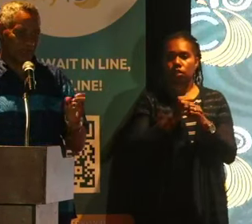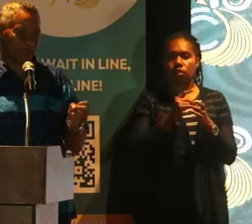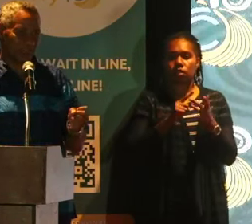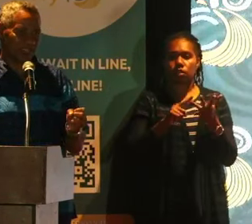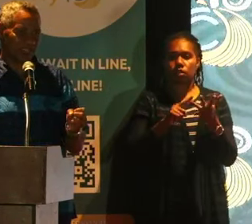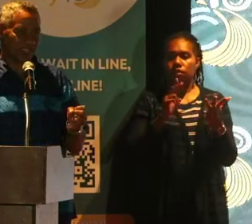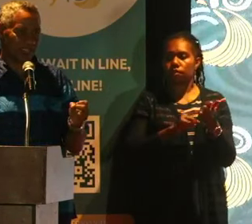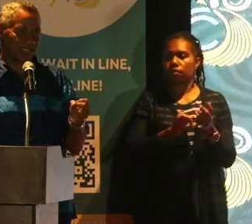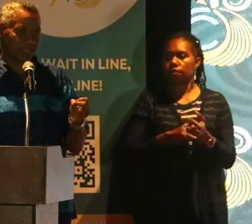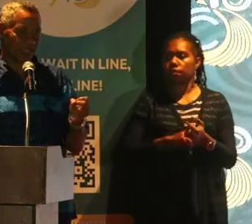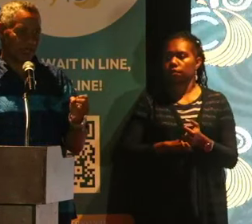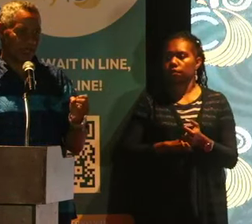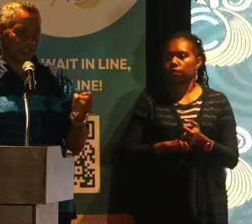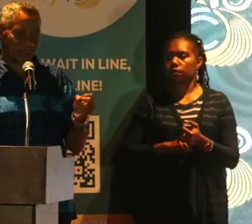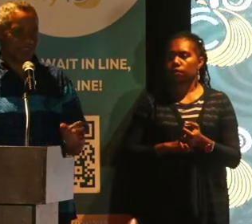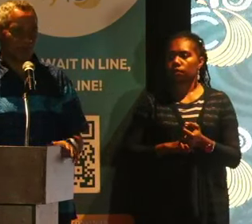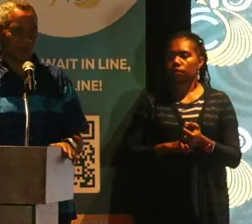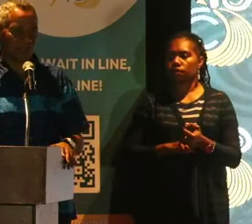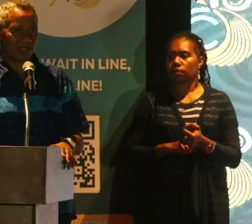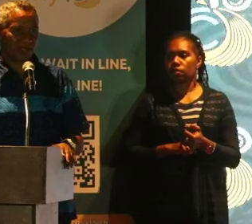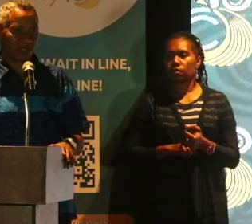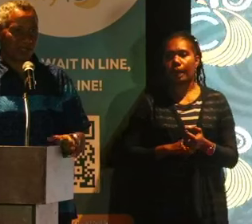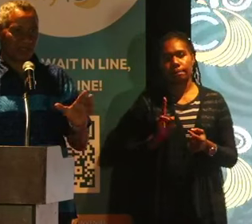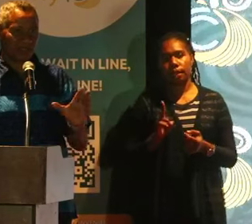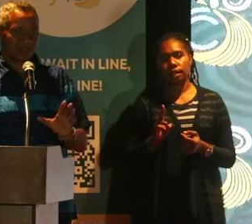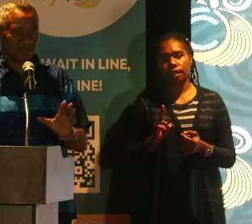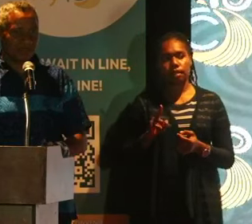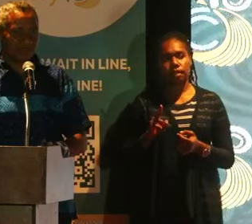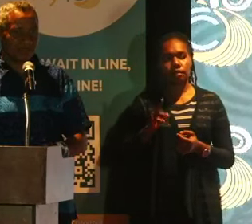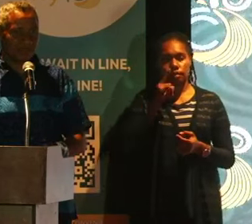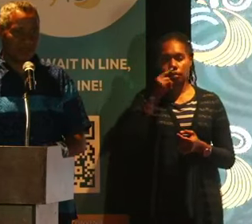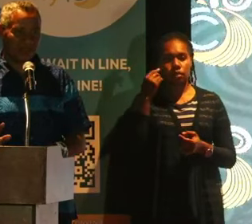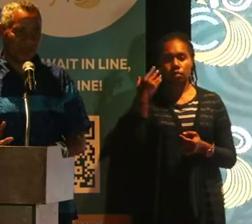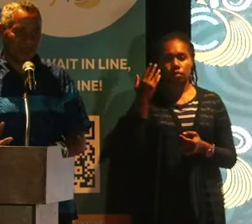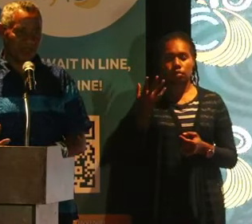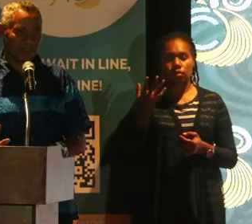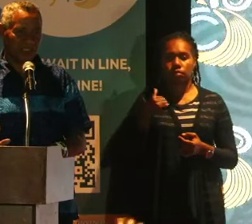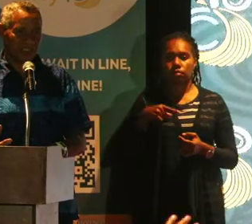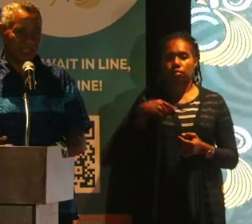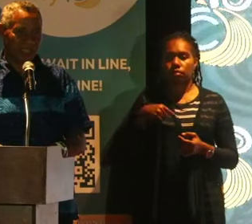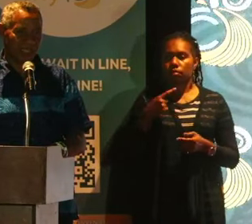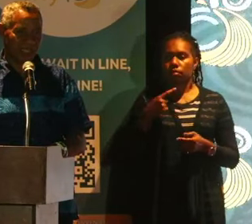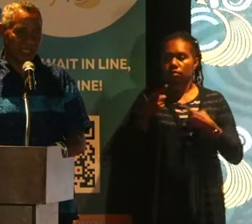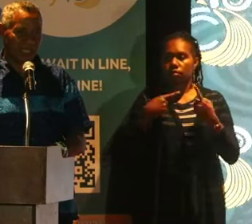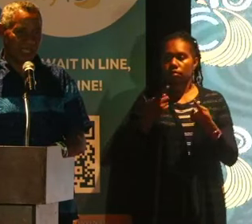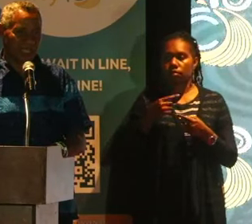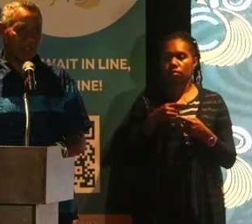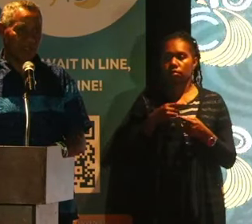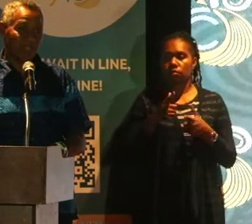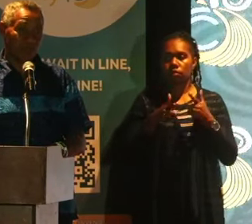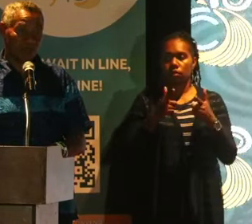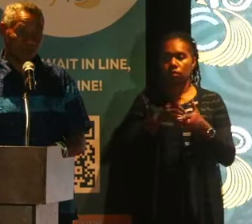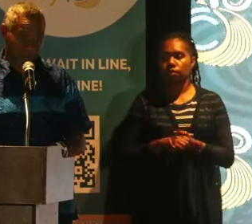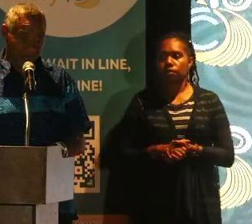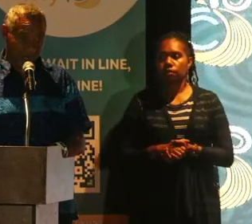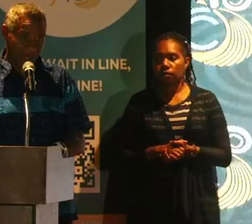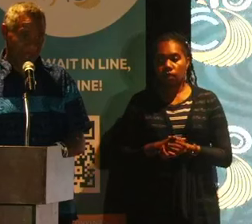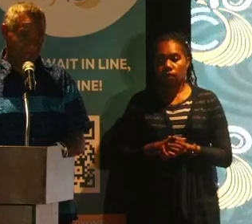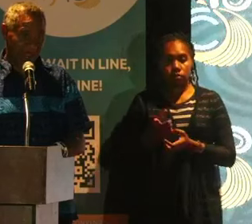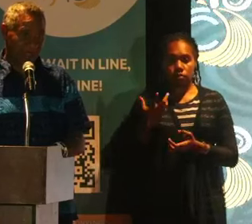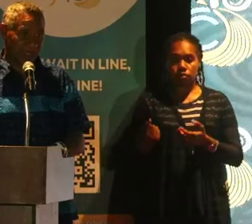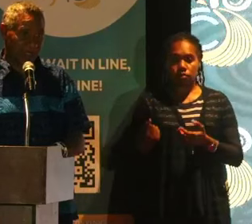The videos are there, okay, something stop law. But if when you have an opportunity lawyer, you can come to Mitchell